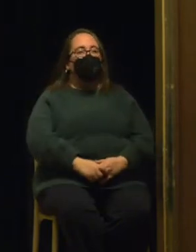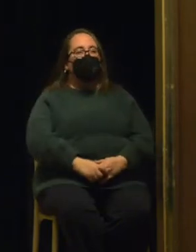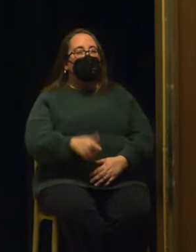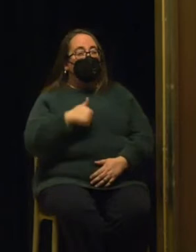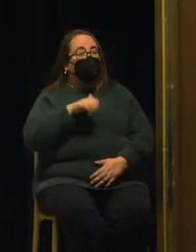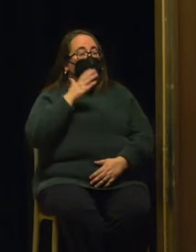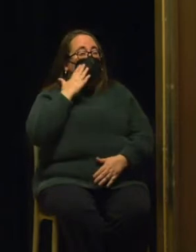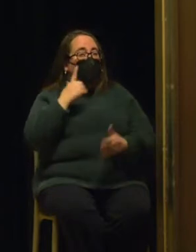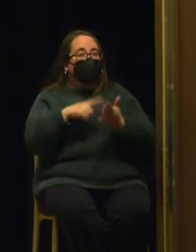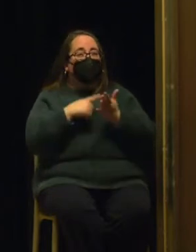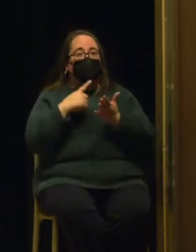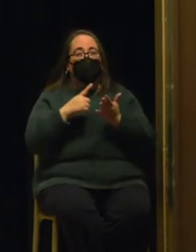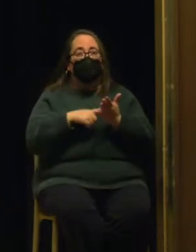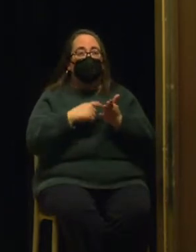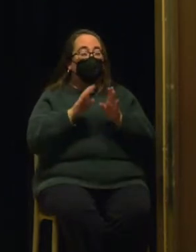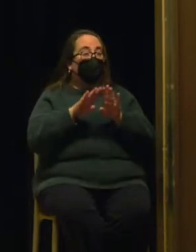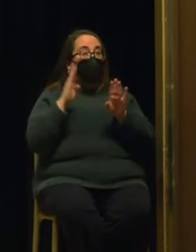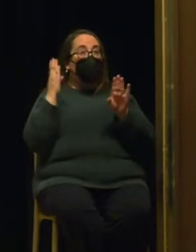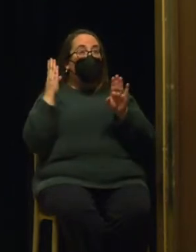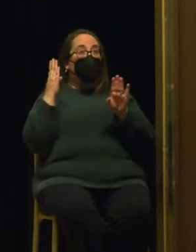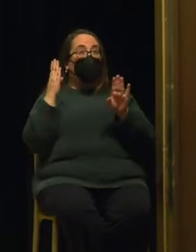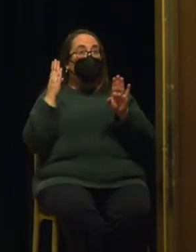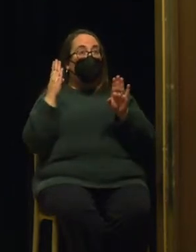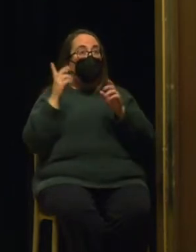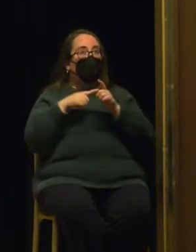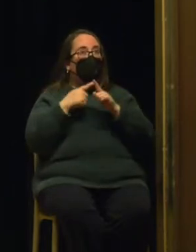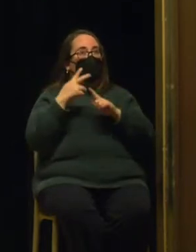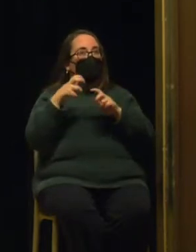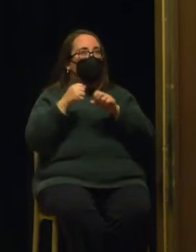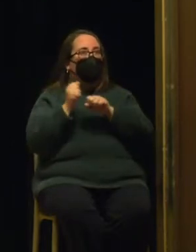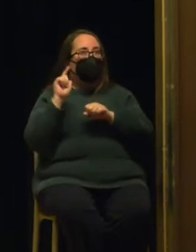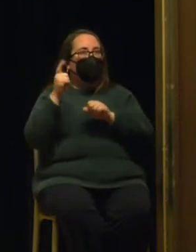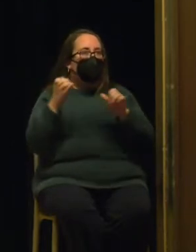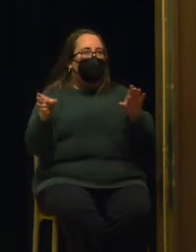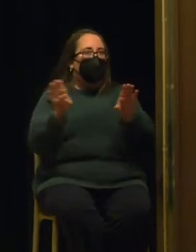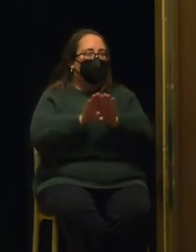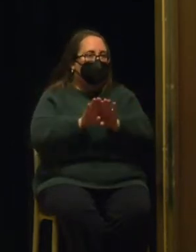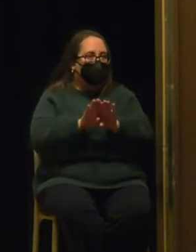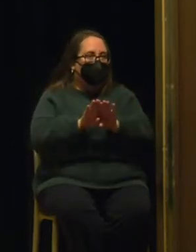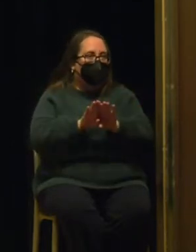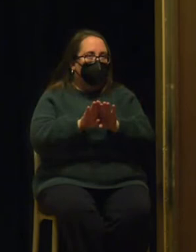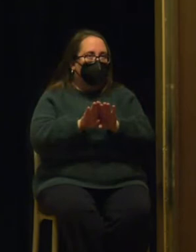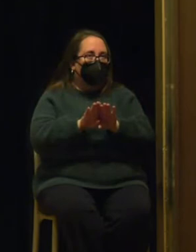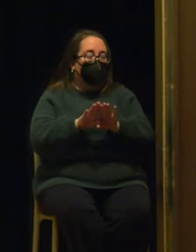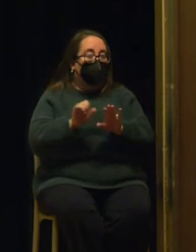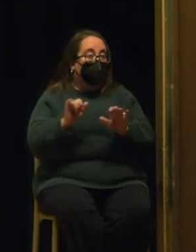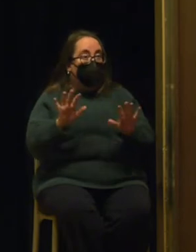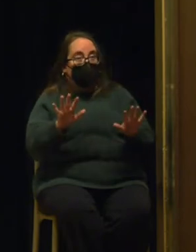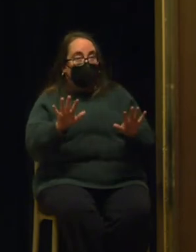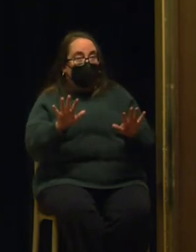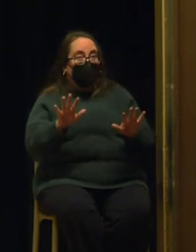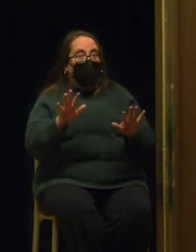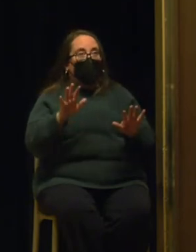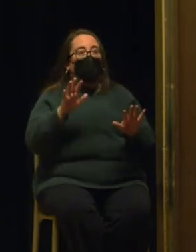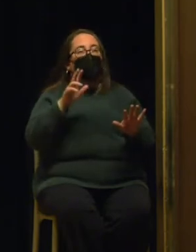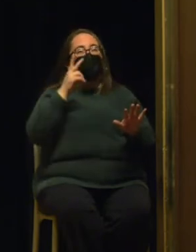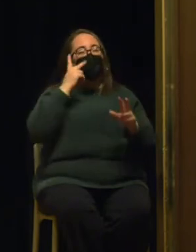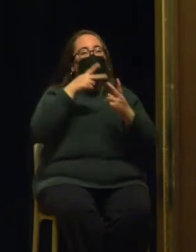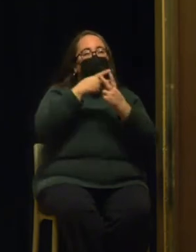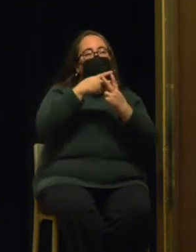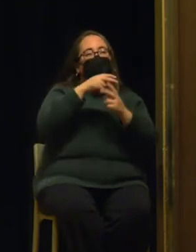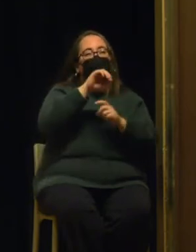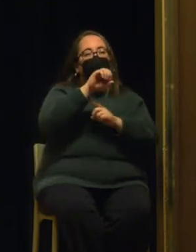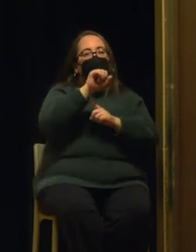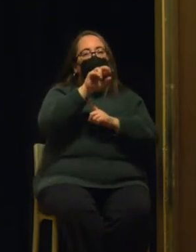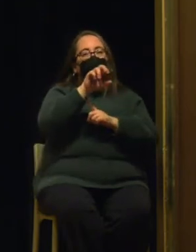know that sometimes the door is open and a few years later, the doors are shut. And you see Oscars so white, or you